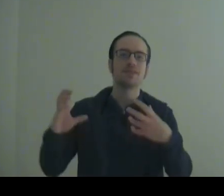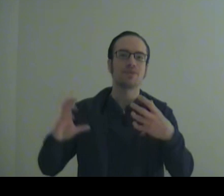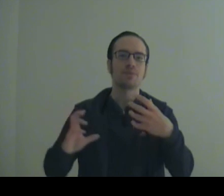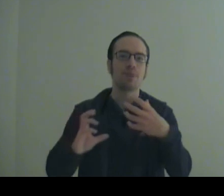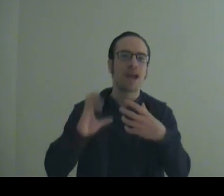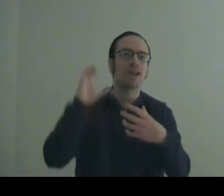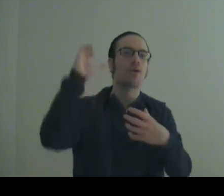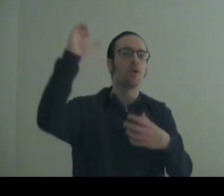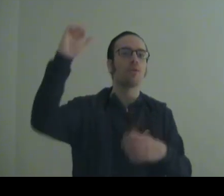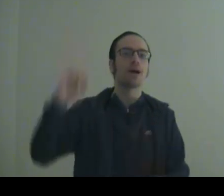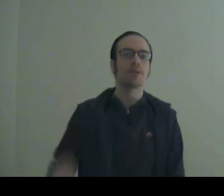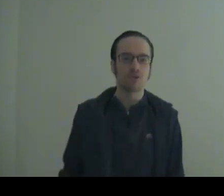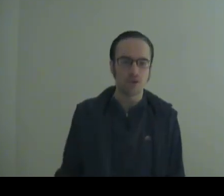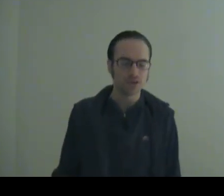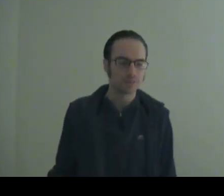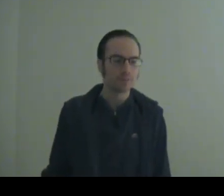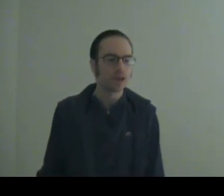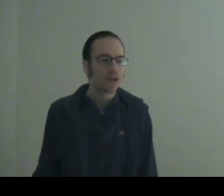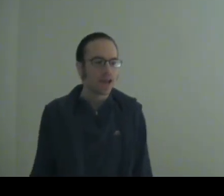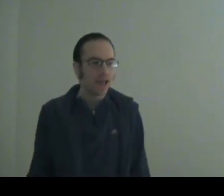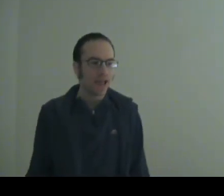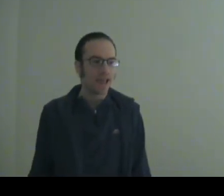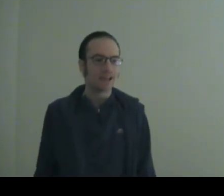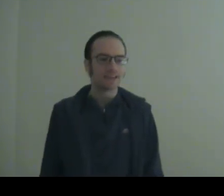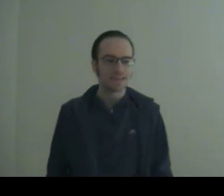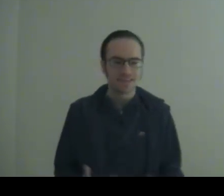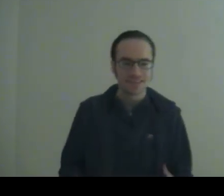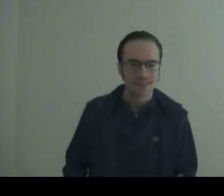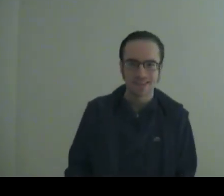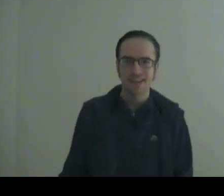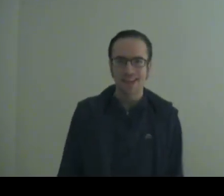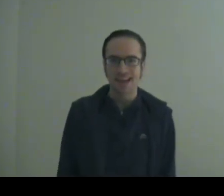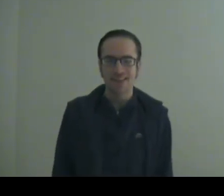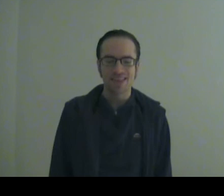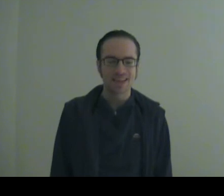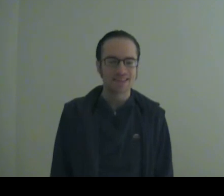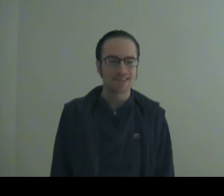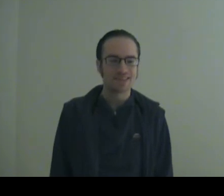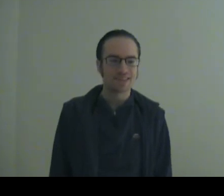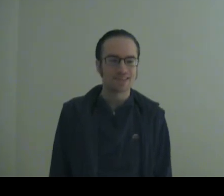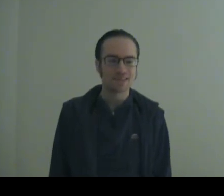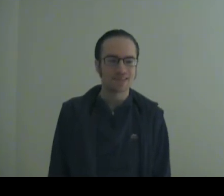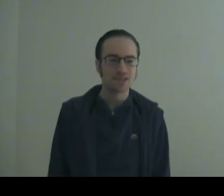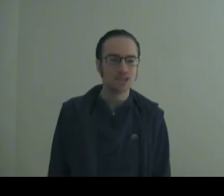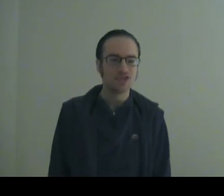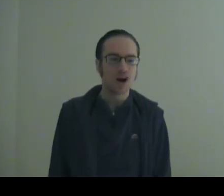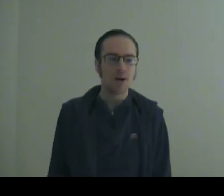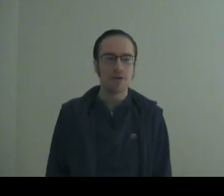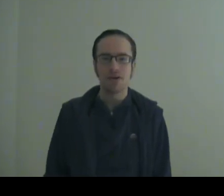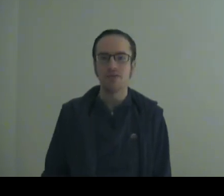know, pan all the way up across him, and yeah, that just does a good job of